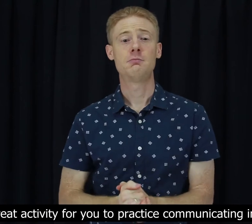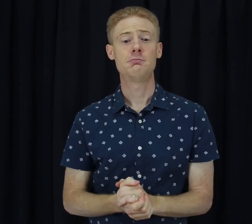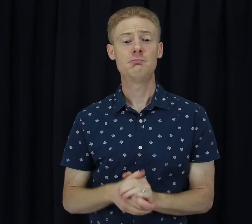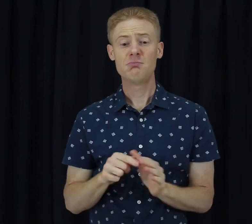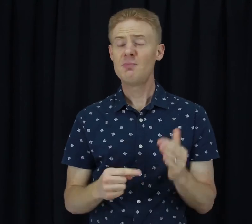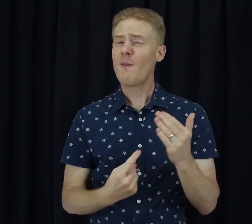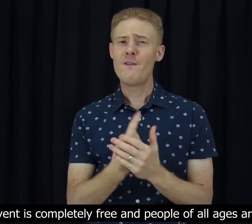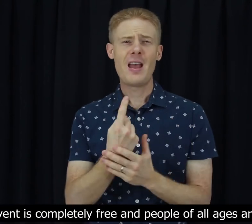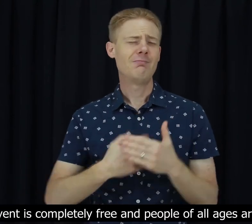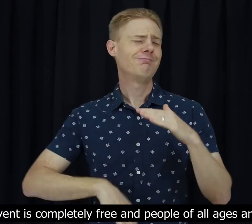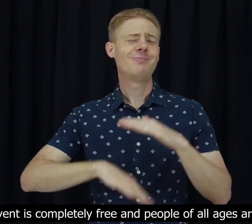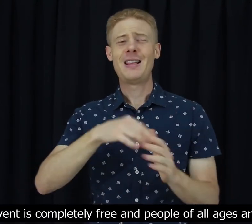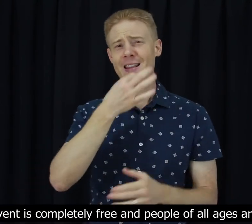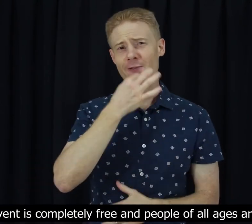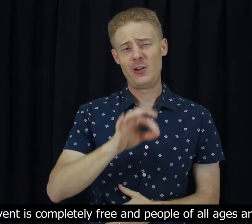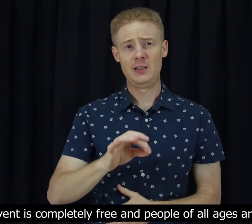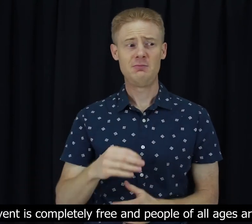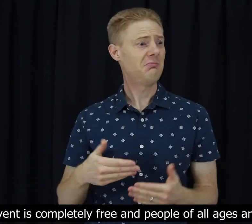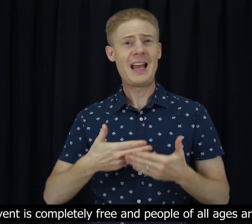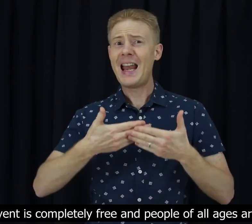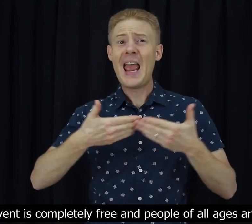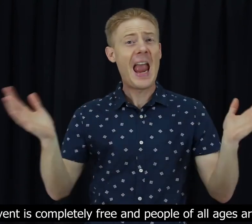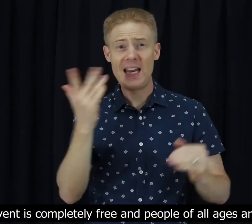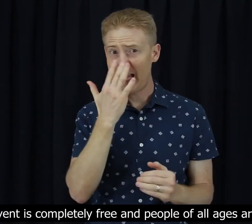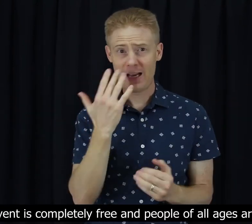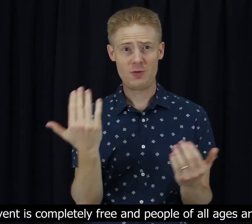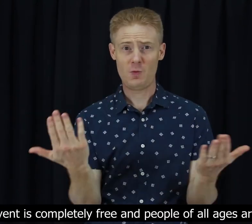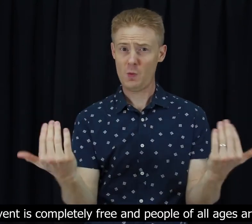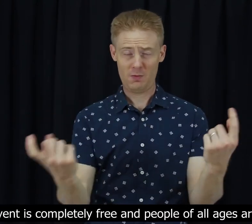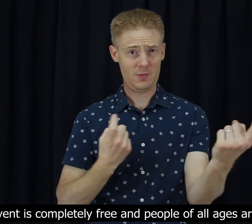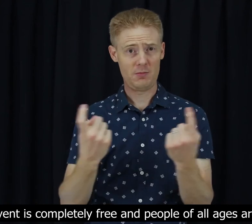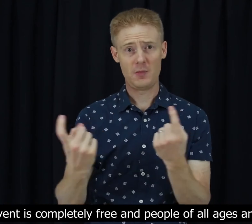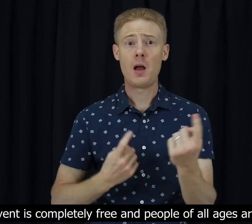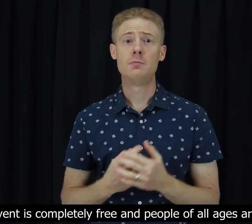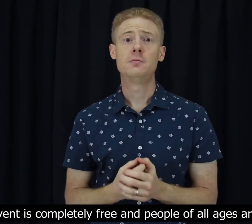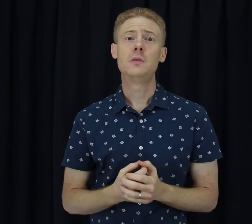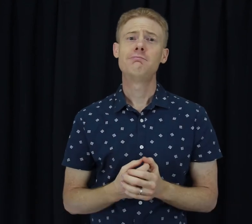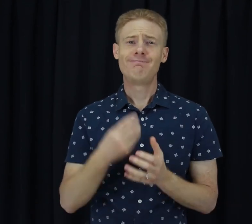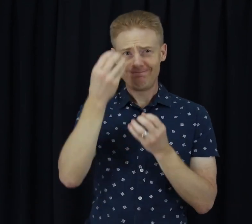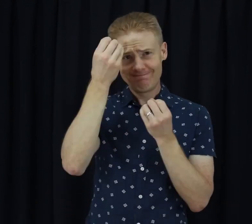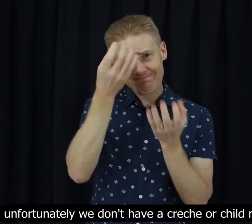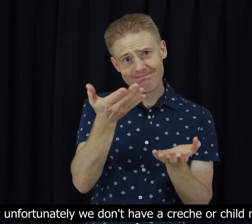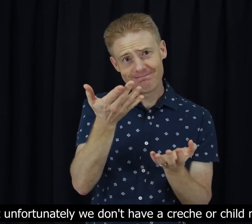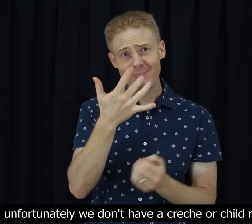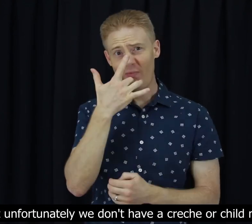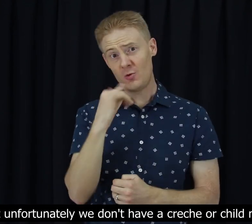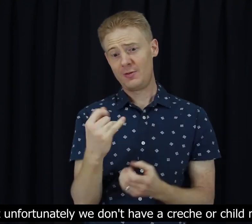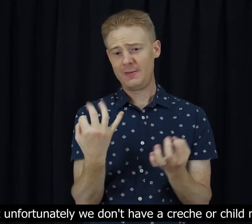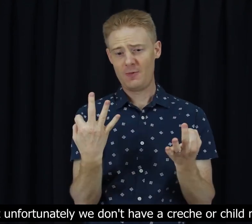This event is completely free and people of all ages are welcome. But unfortunately, we don't have a